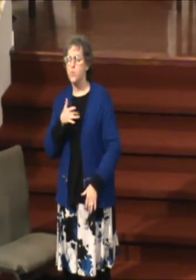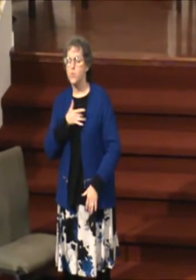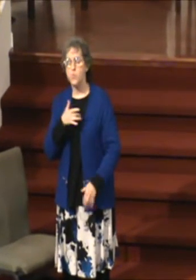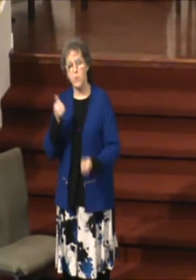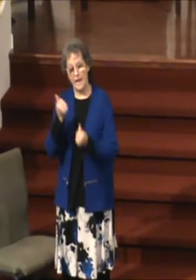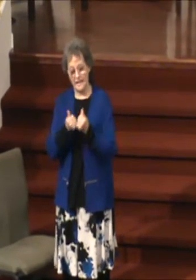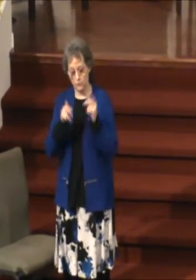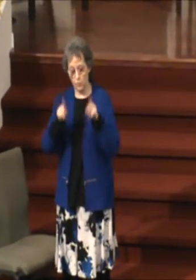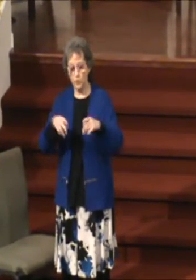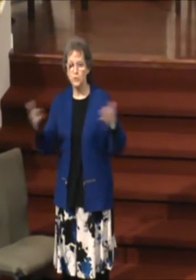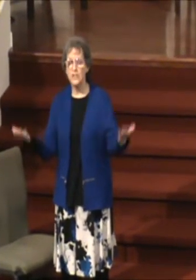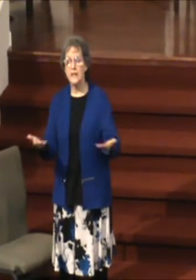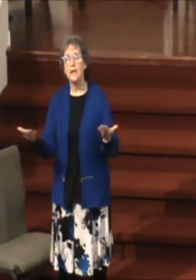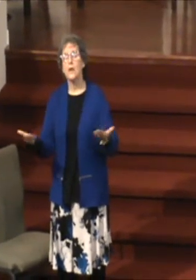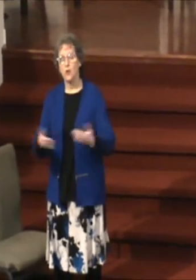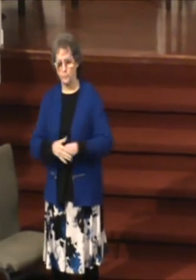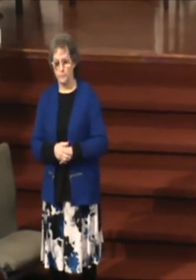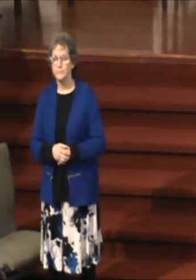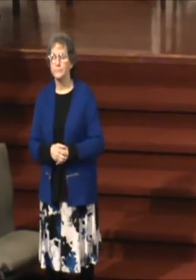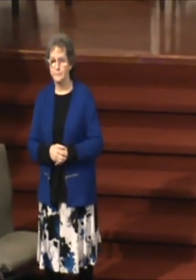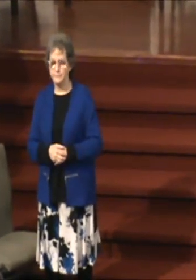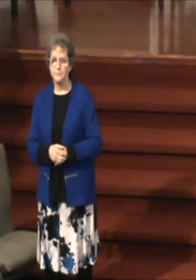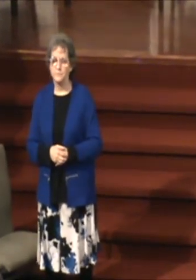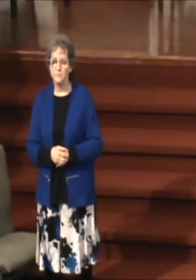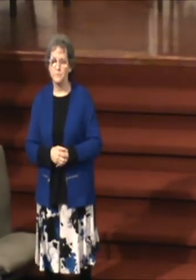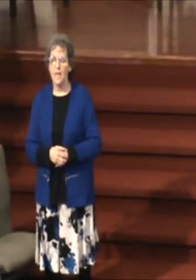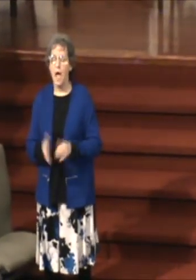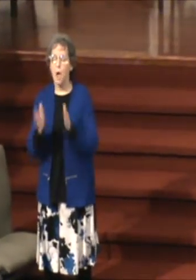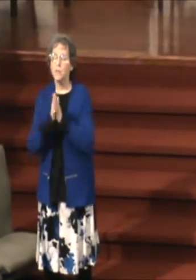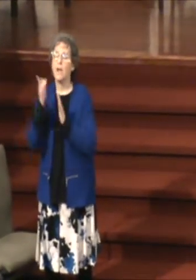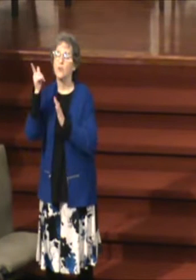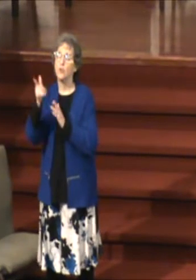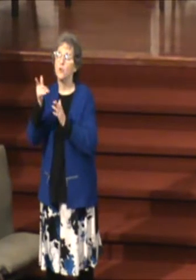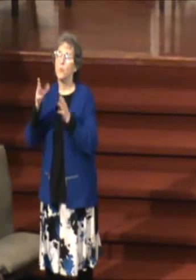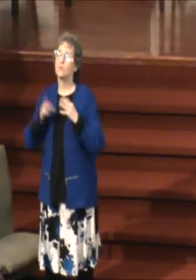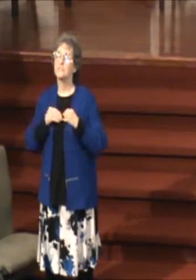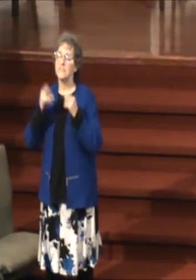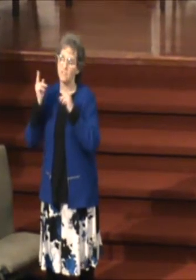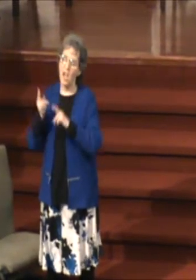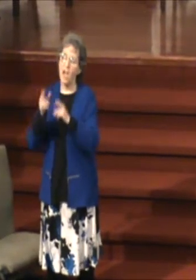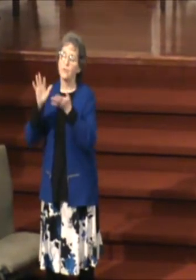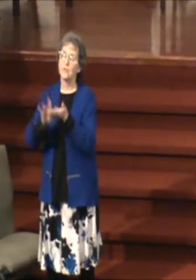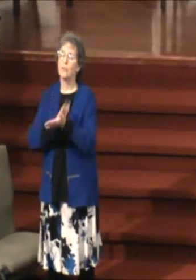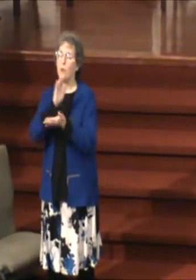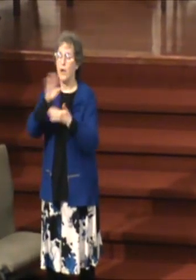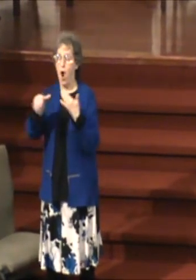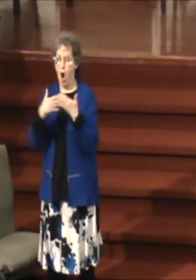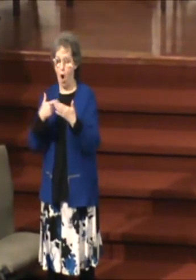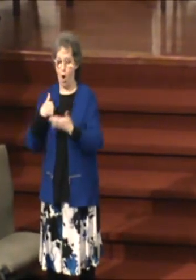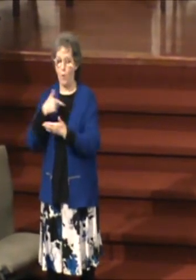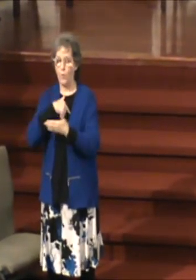morning. I pray that you would receive honor and glory from all that's said and done this morning. And may